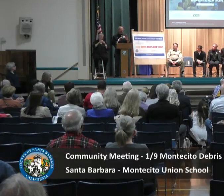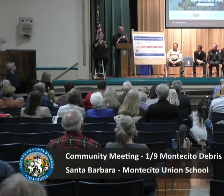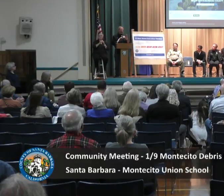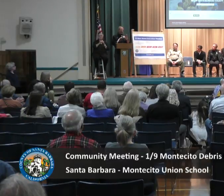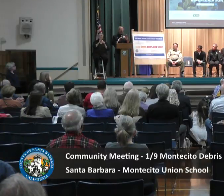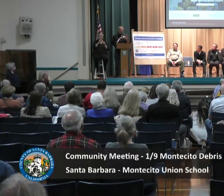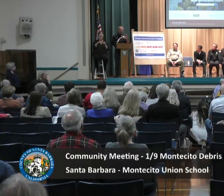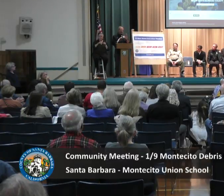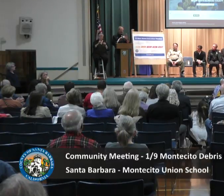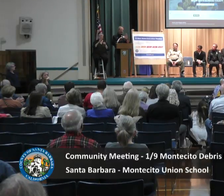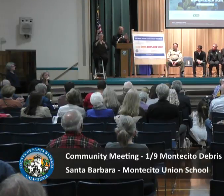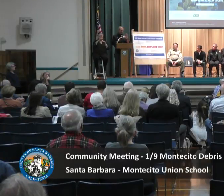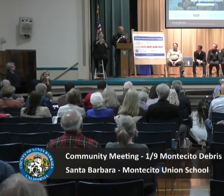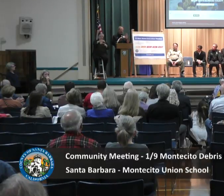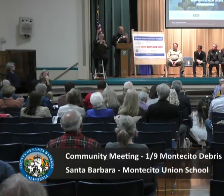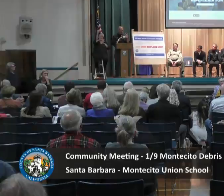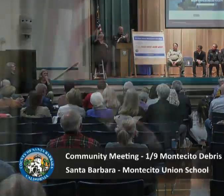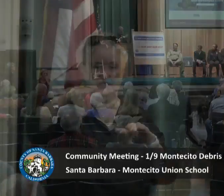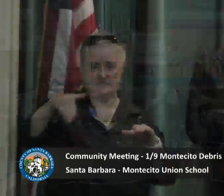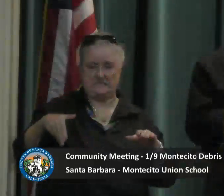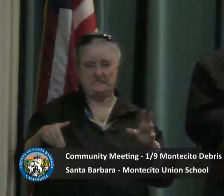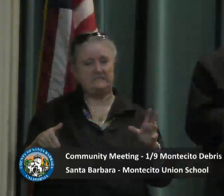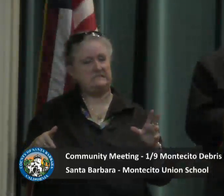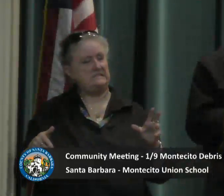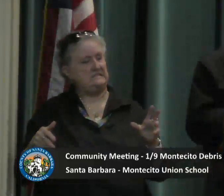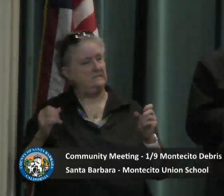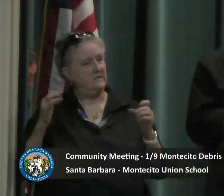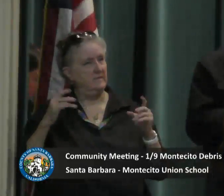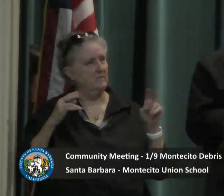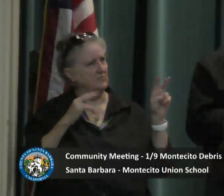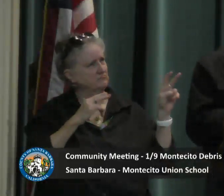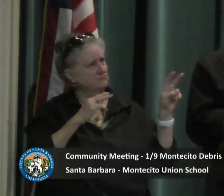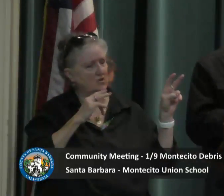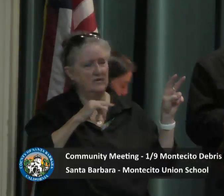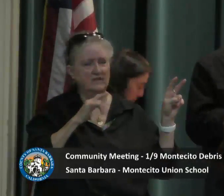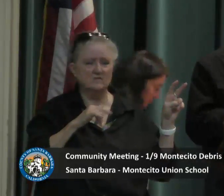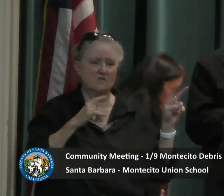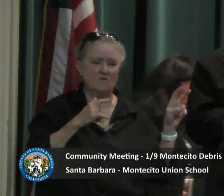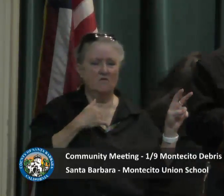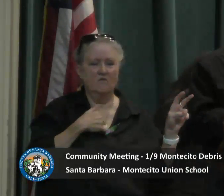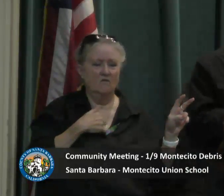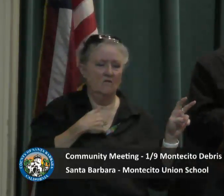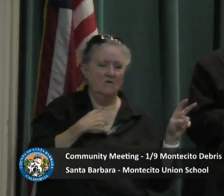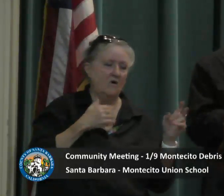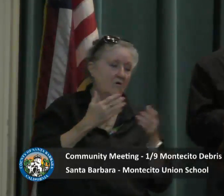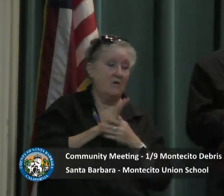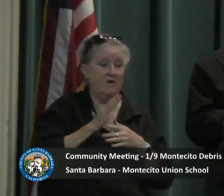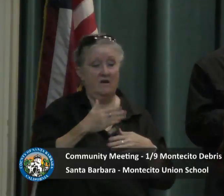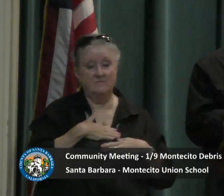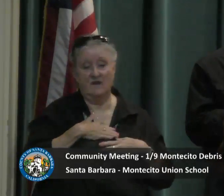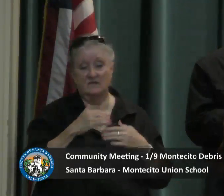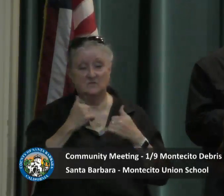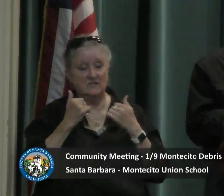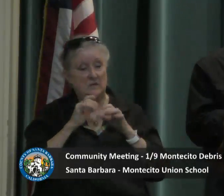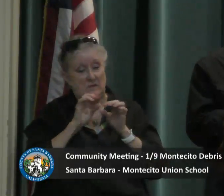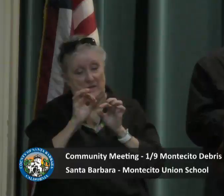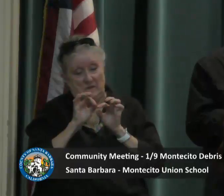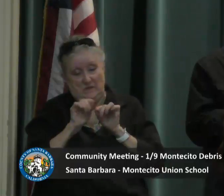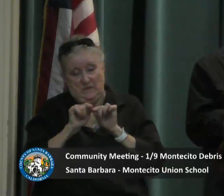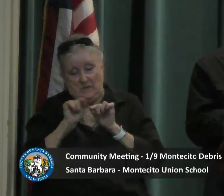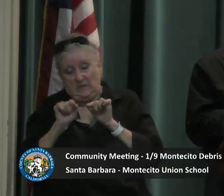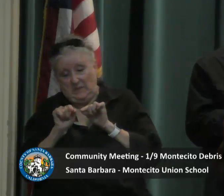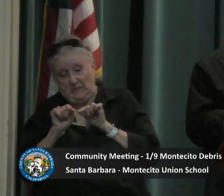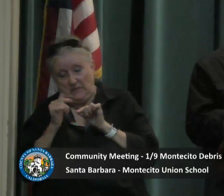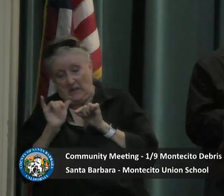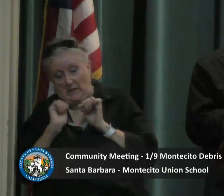boundaries. And I'm sure many people are going on this interactive website and going, right, I'm just in the